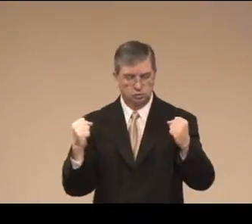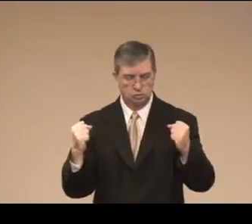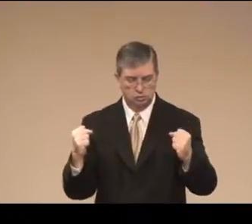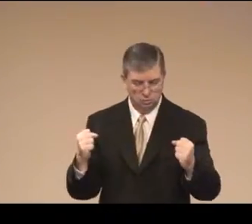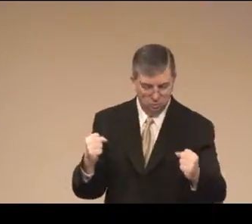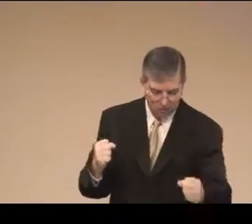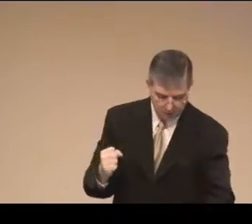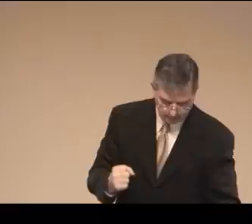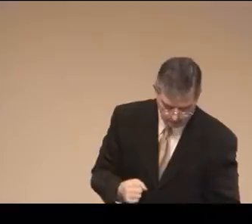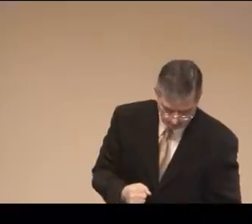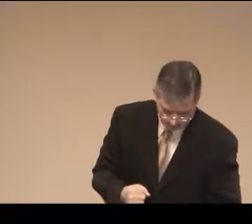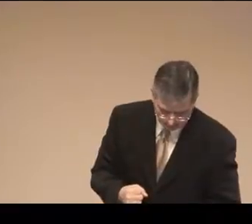who had such courage.